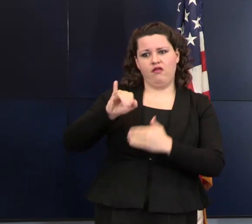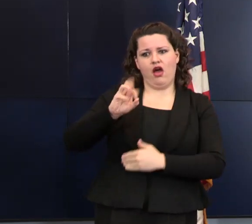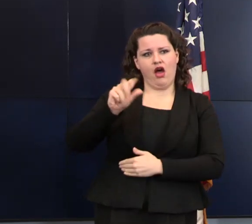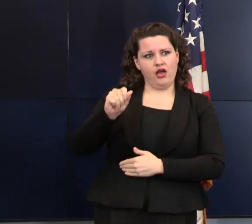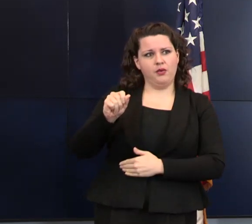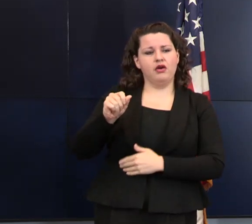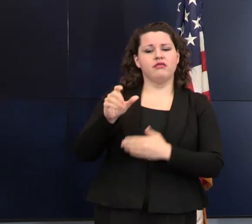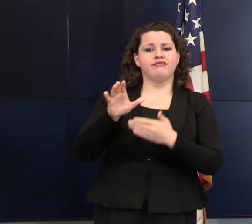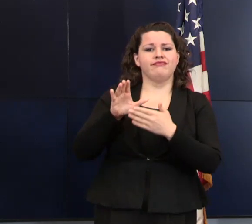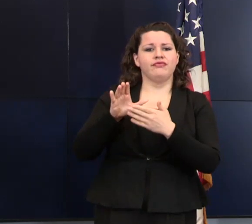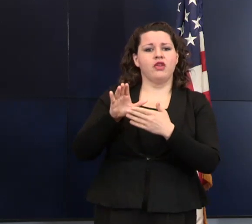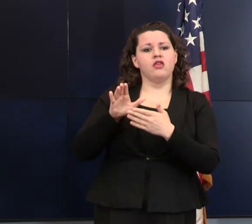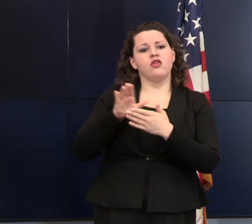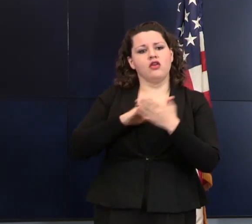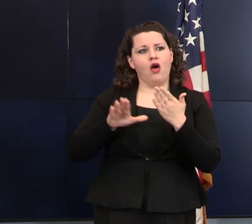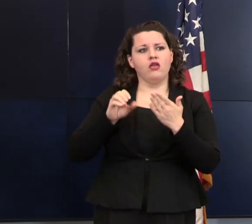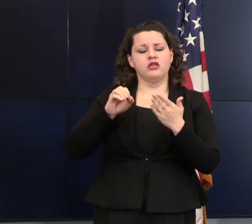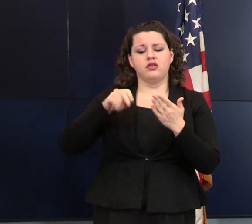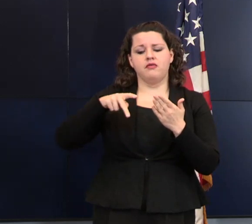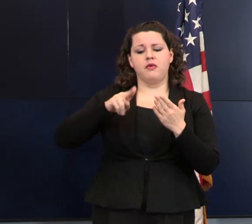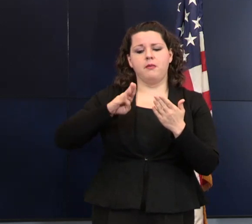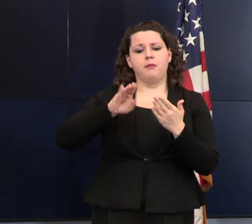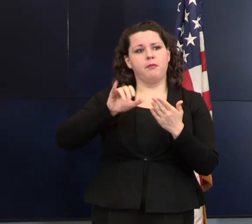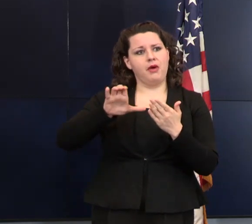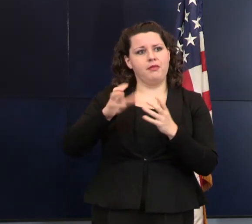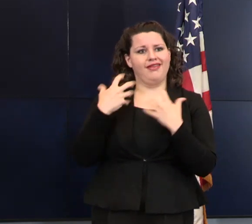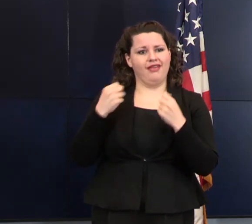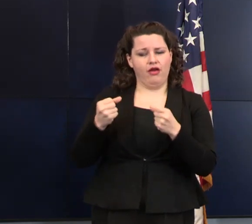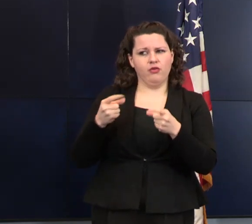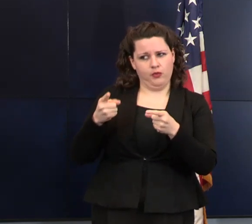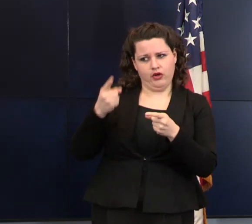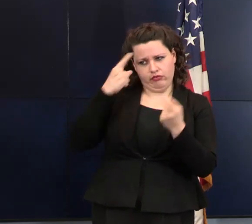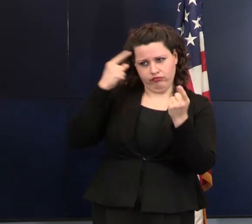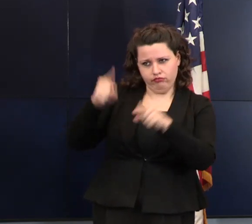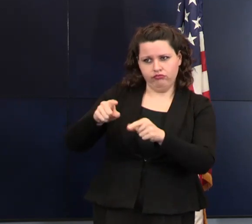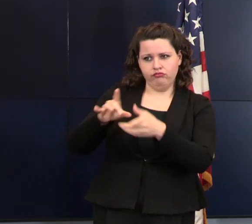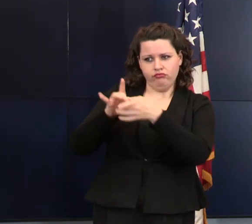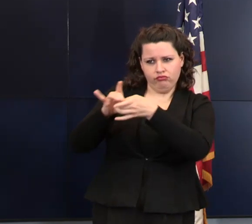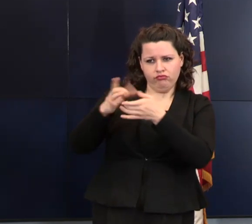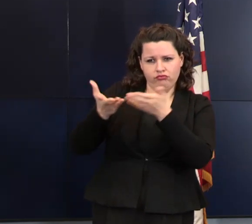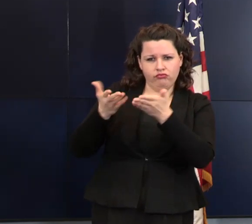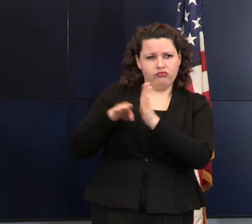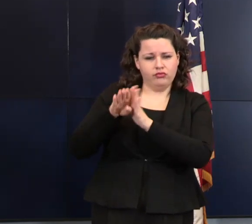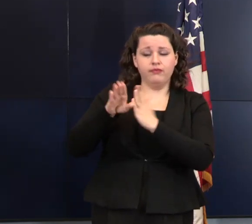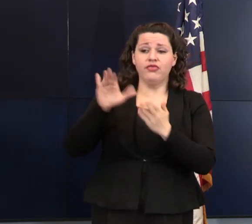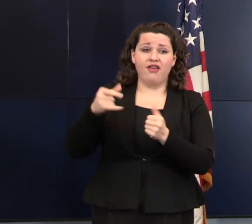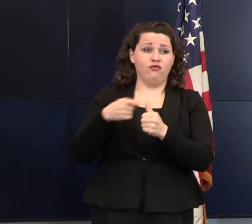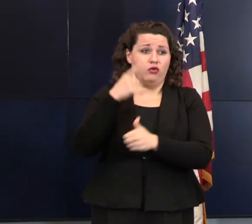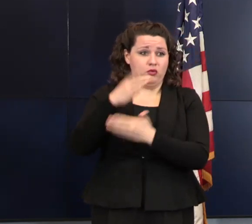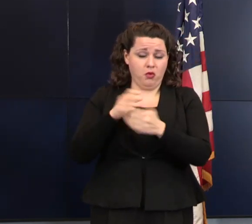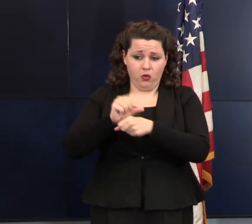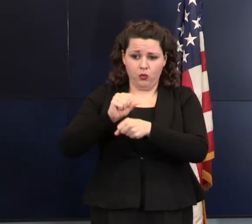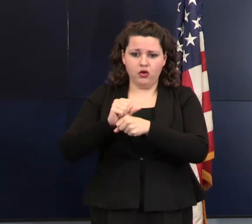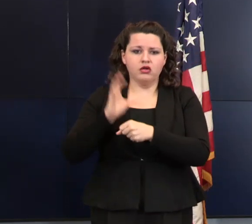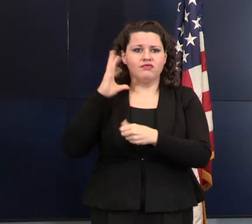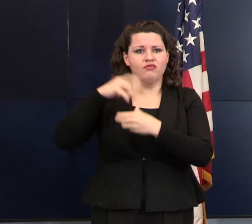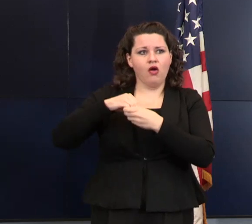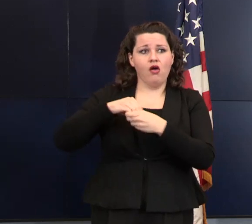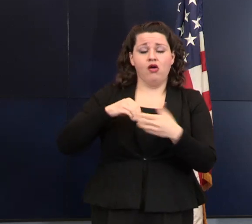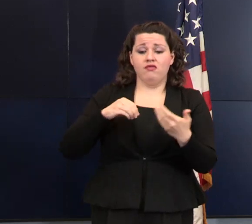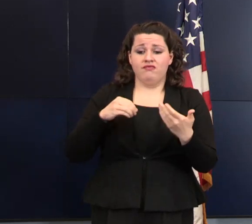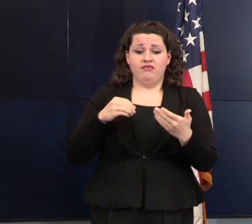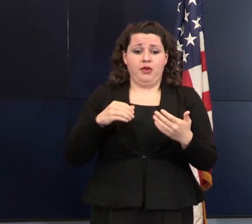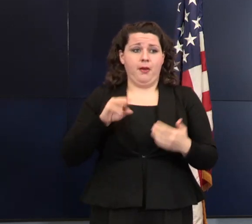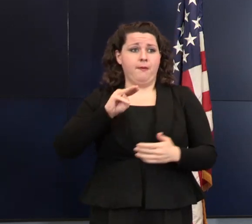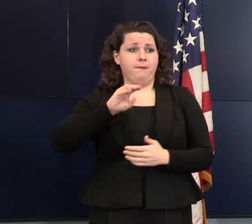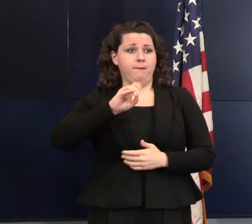College of Public Health. We've been actively working to get that agreement in place, and the first part of that work will involve analyzing existing